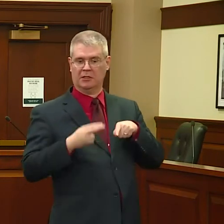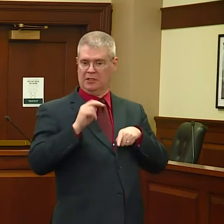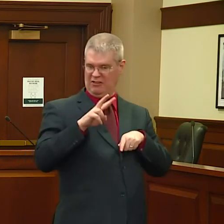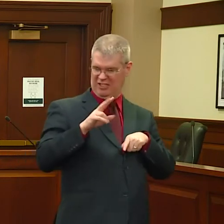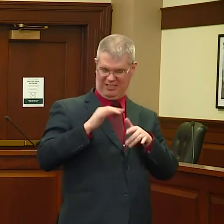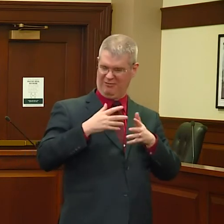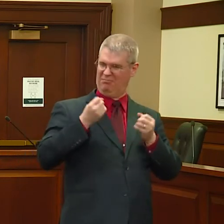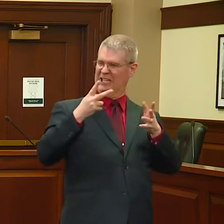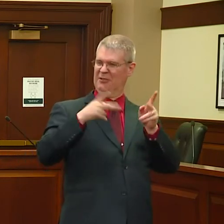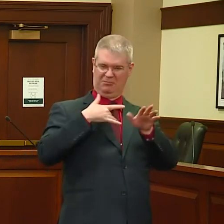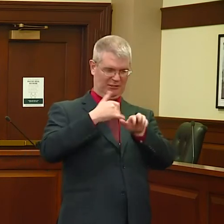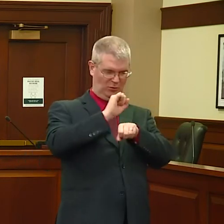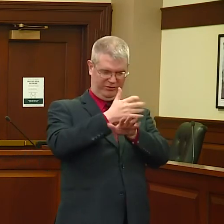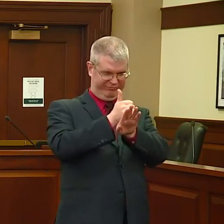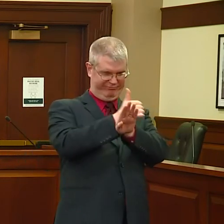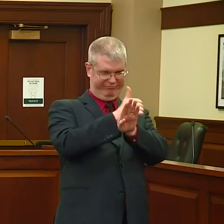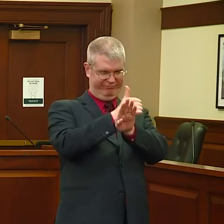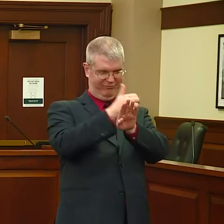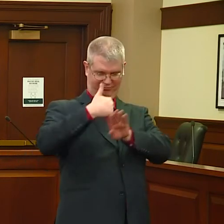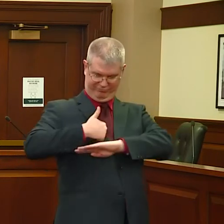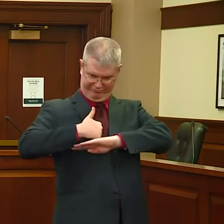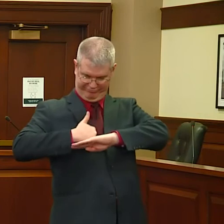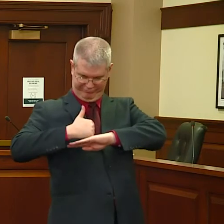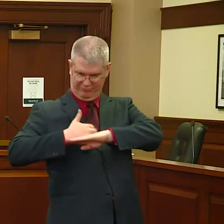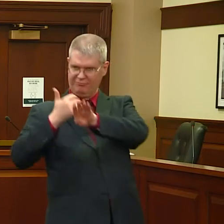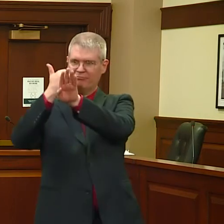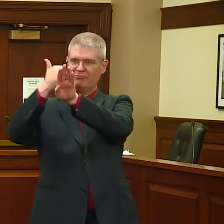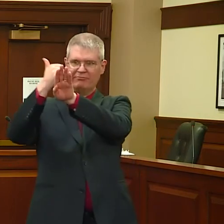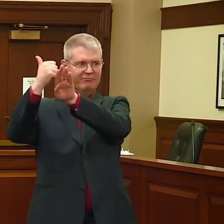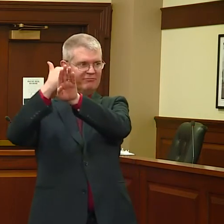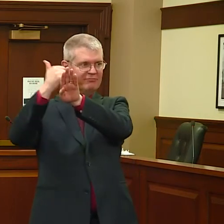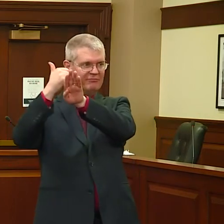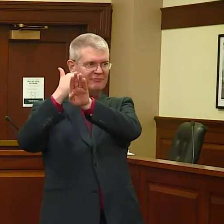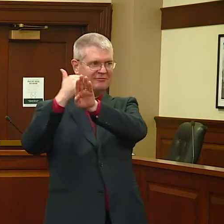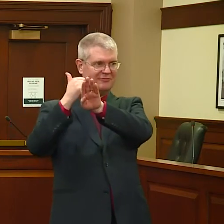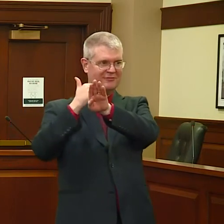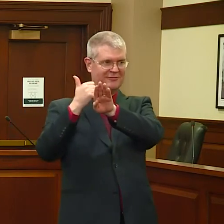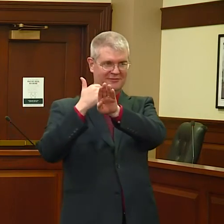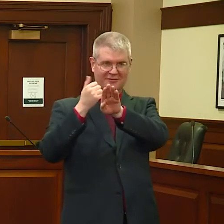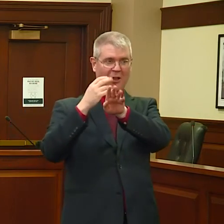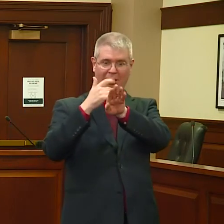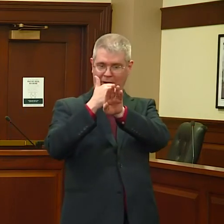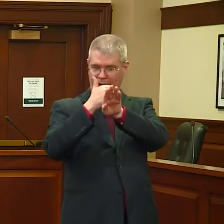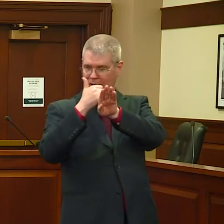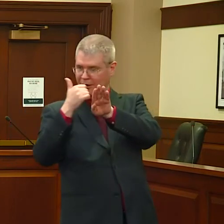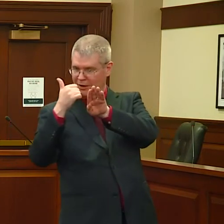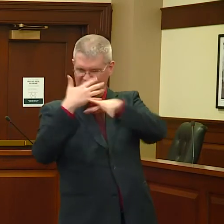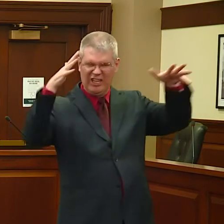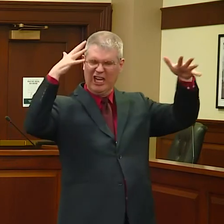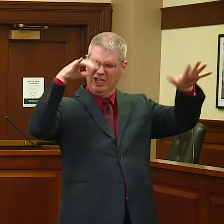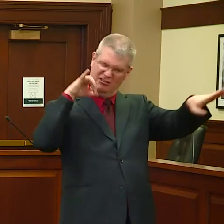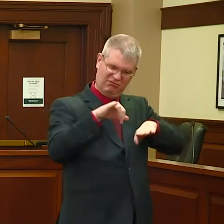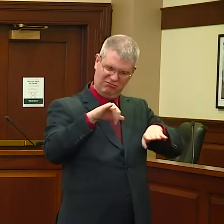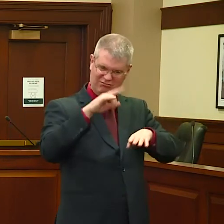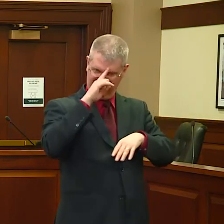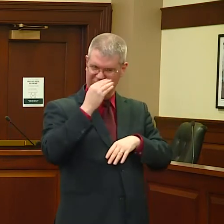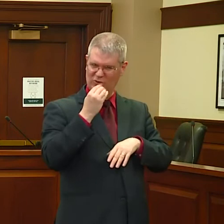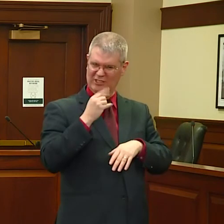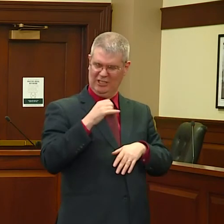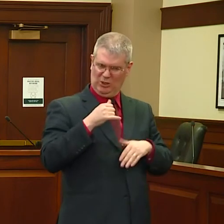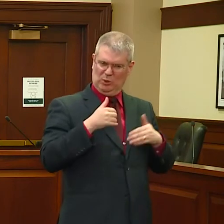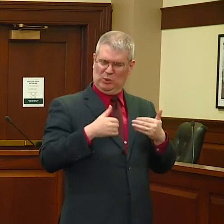be questionable. But I would say that a lot of the recommendations are working. We've